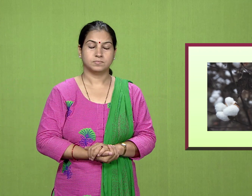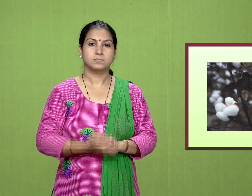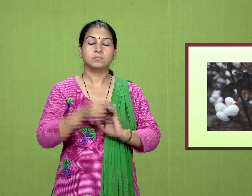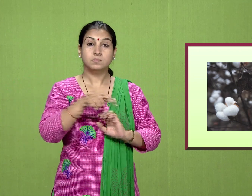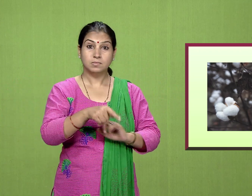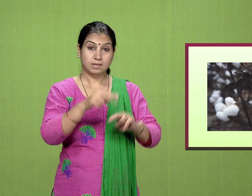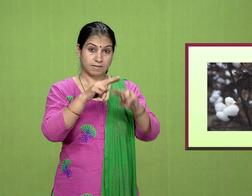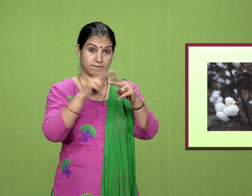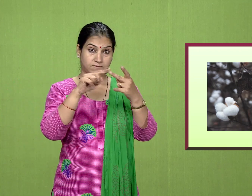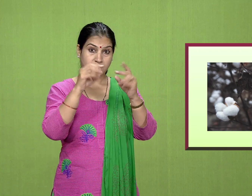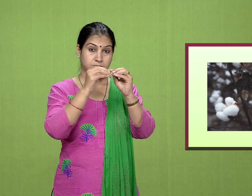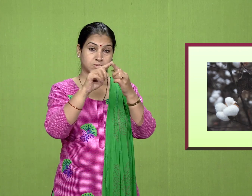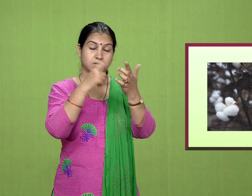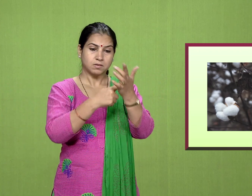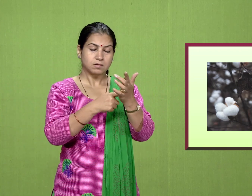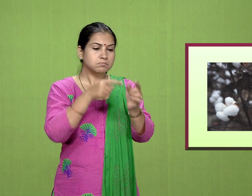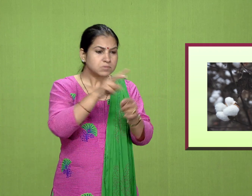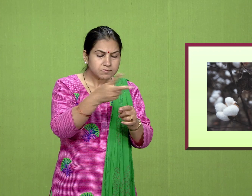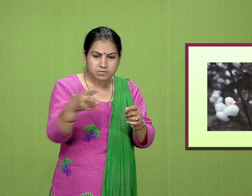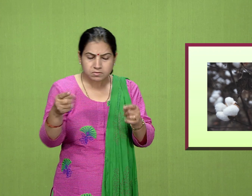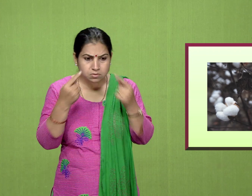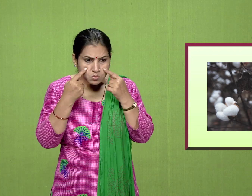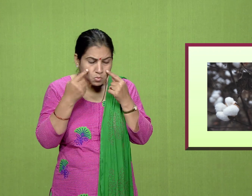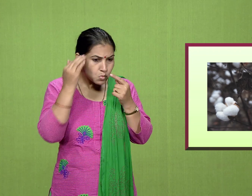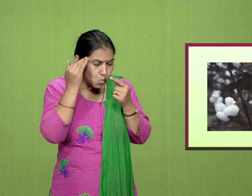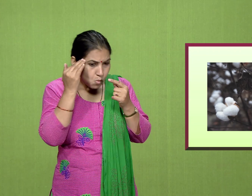There are various ways to test them